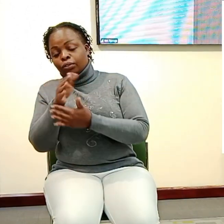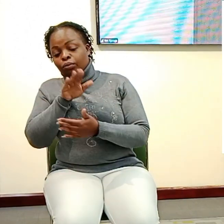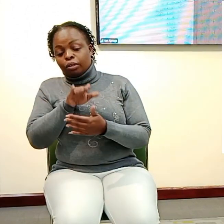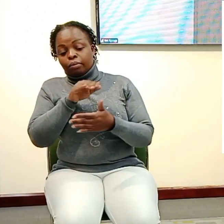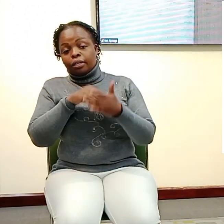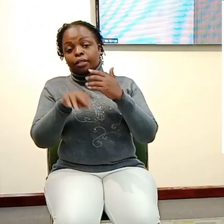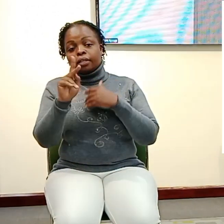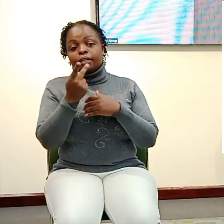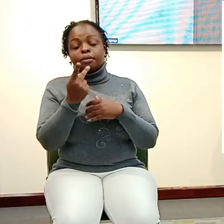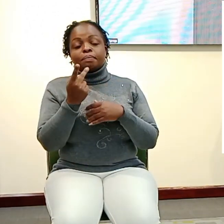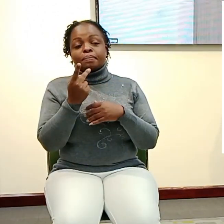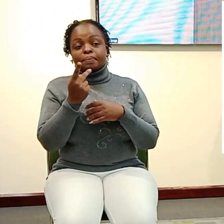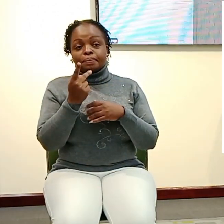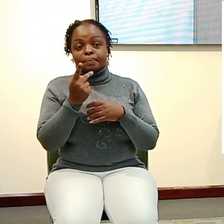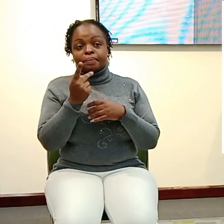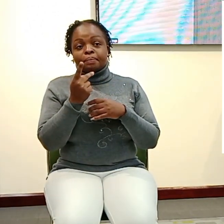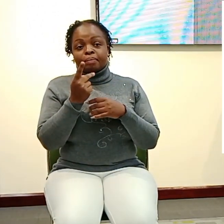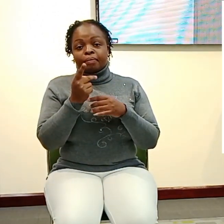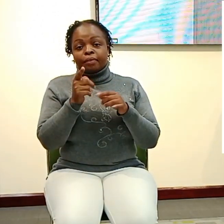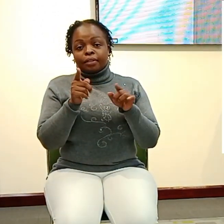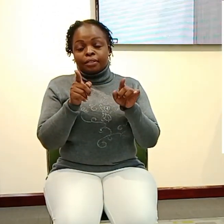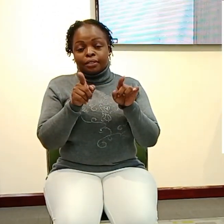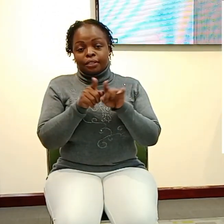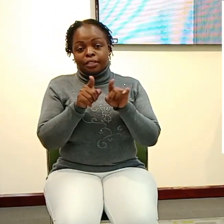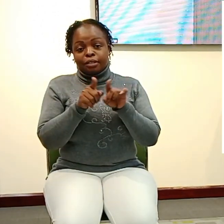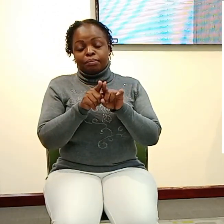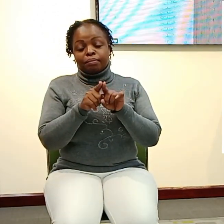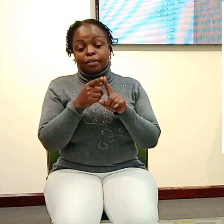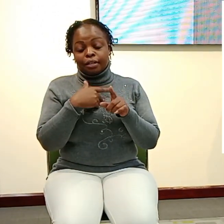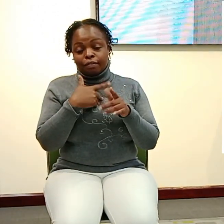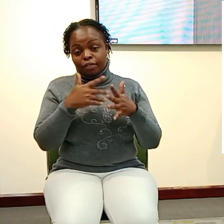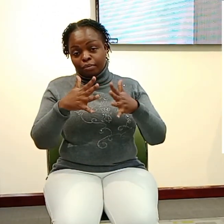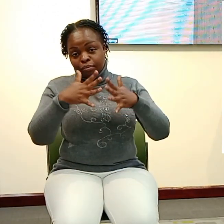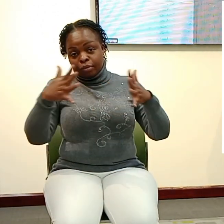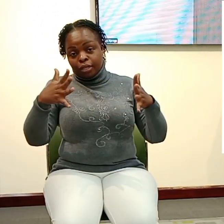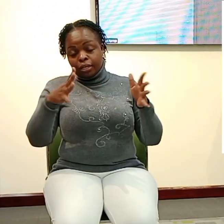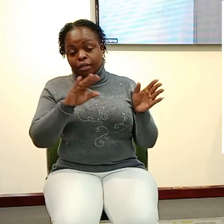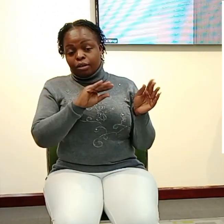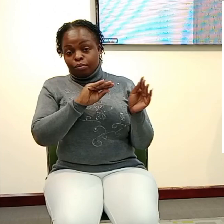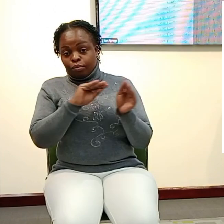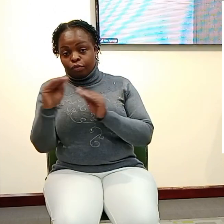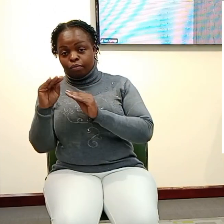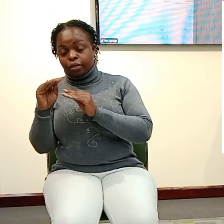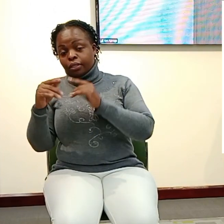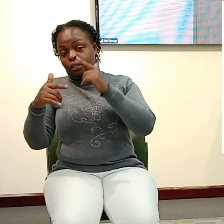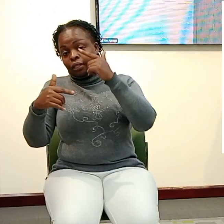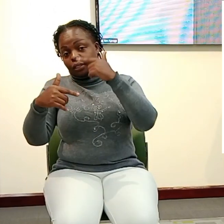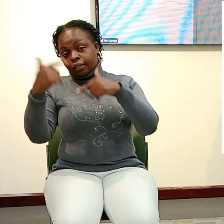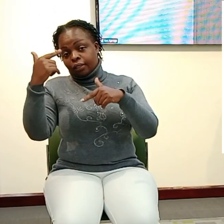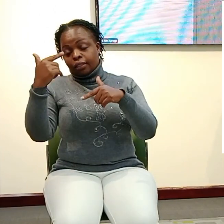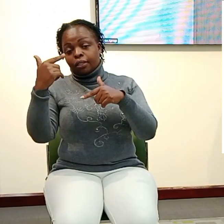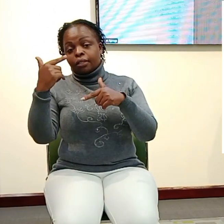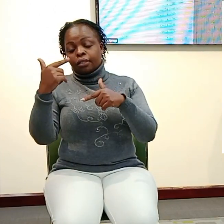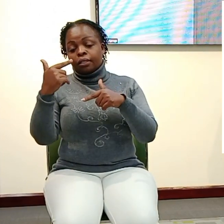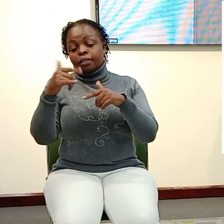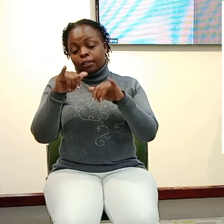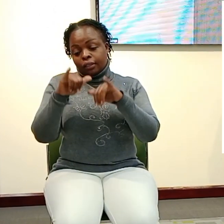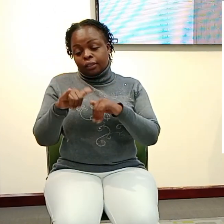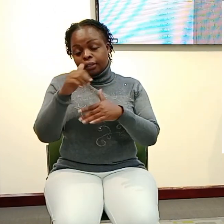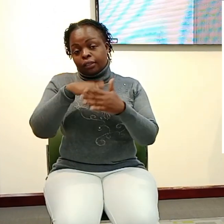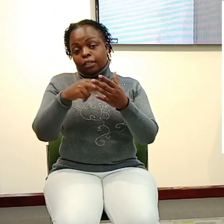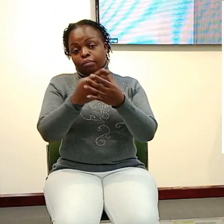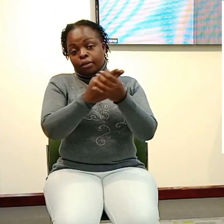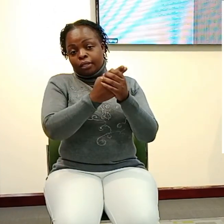Kenya. But as with any great movement, the success of this relies on